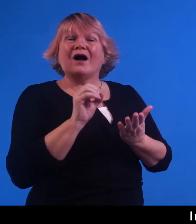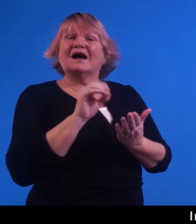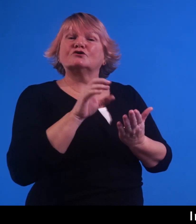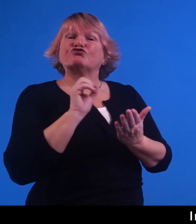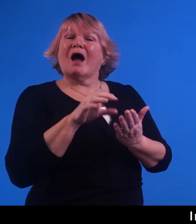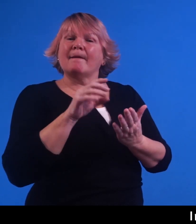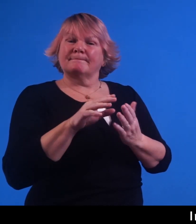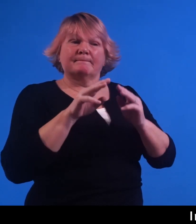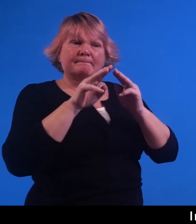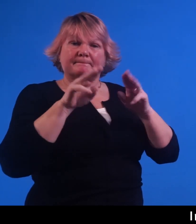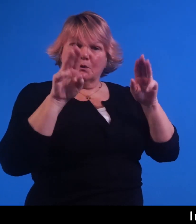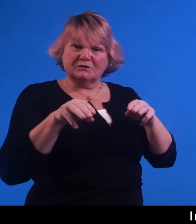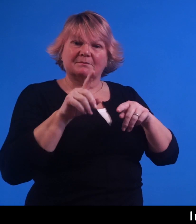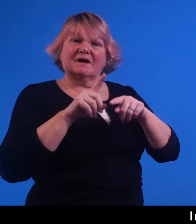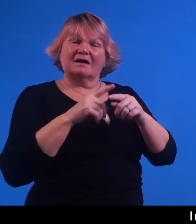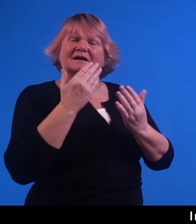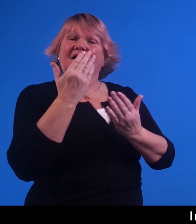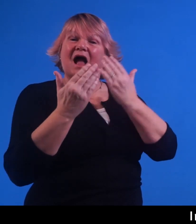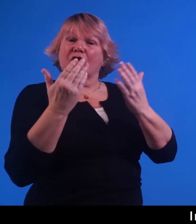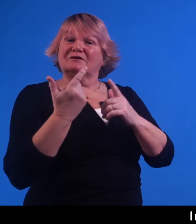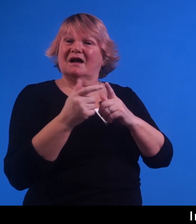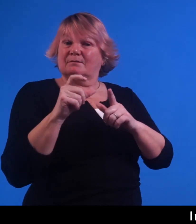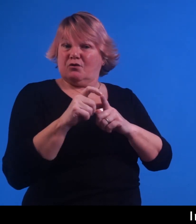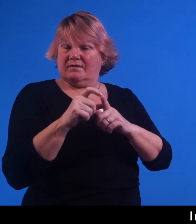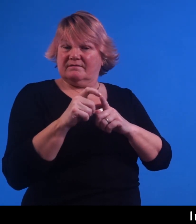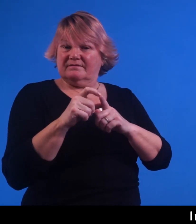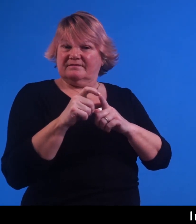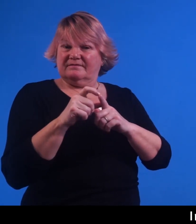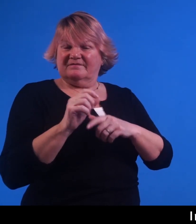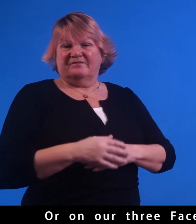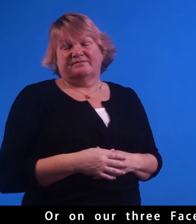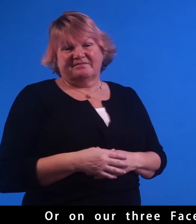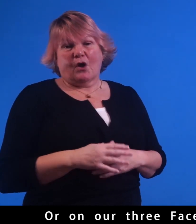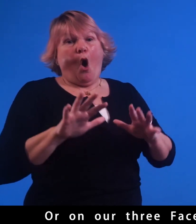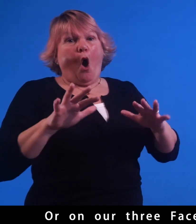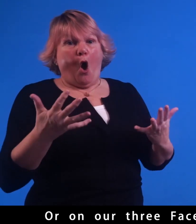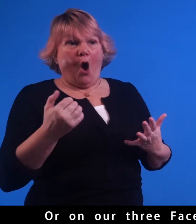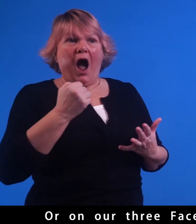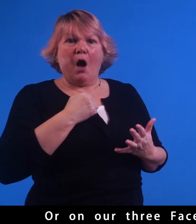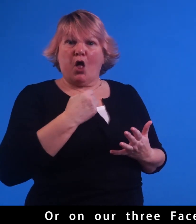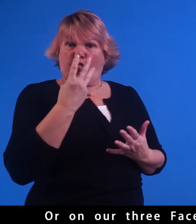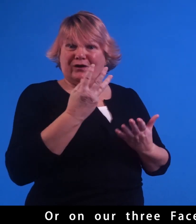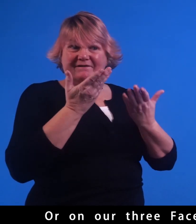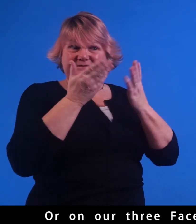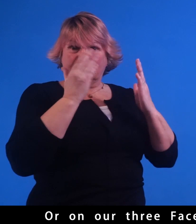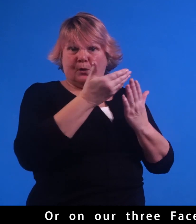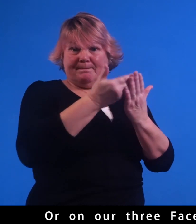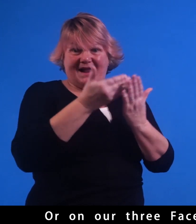Instagram, Museums and Galleries Edinburgh. Or on our 3 Facebook pages, City